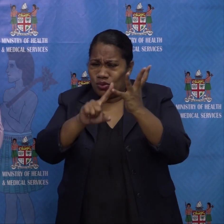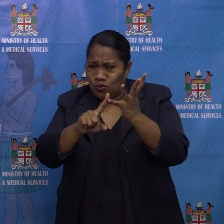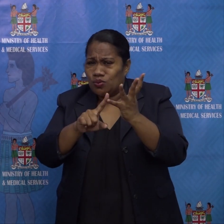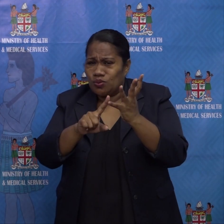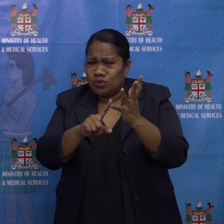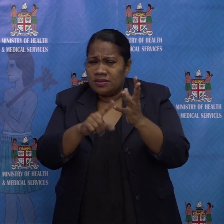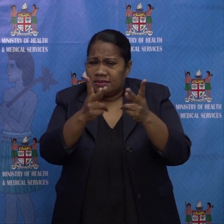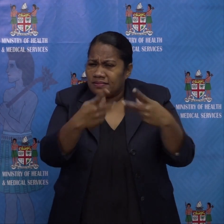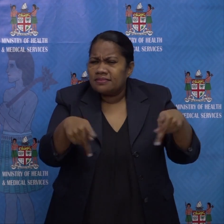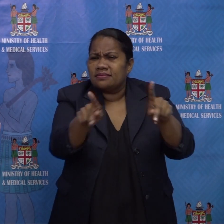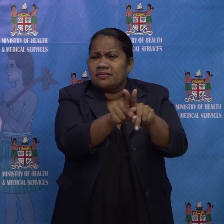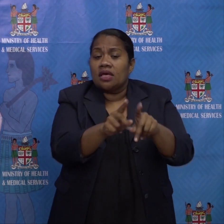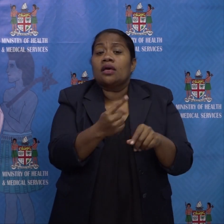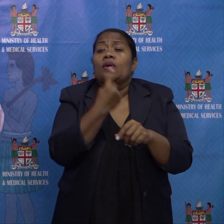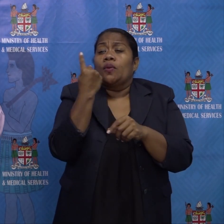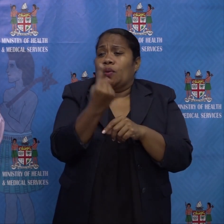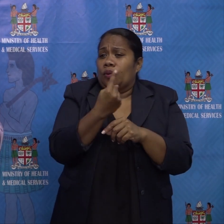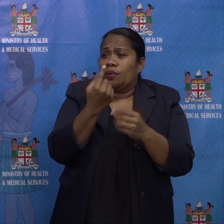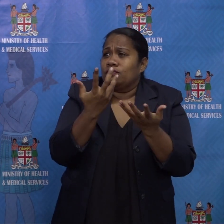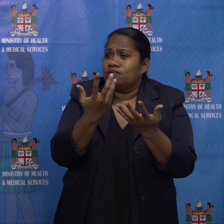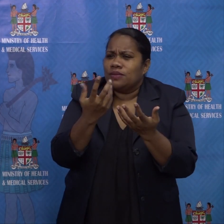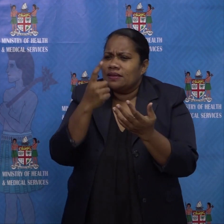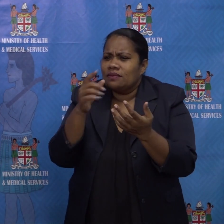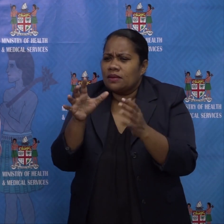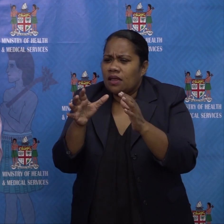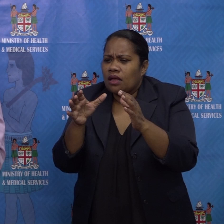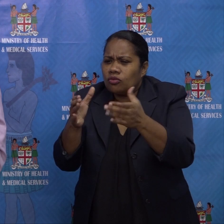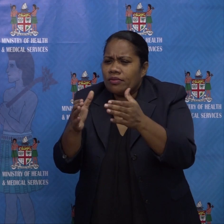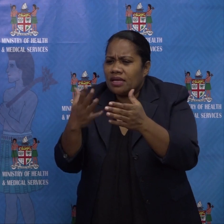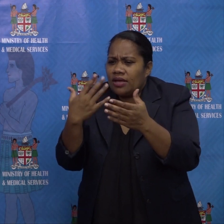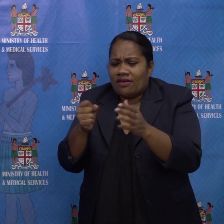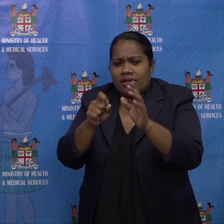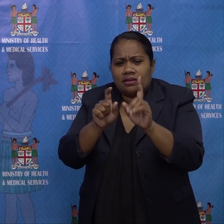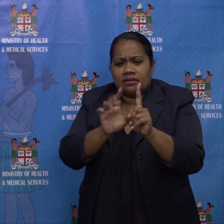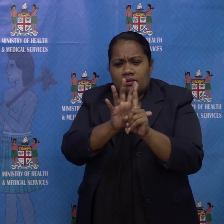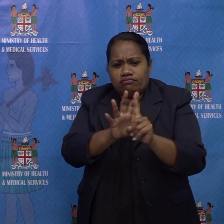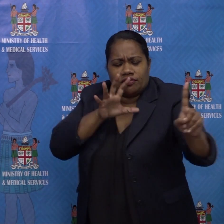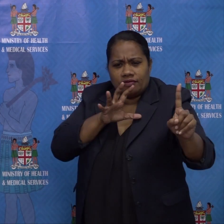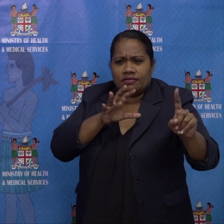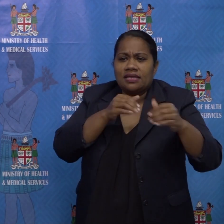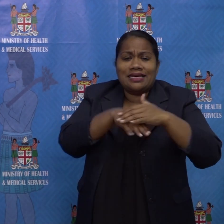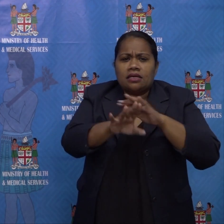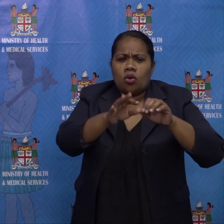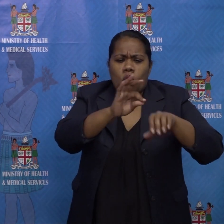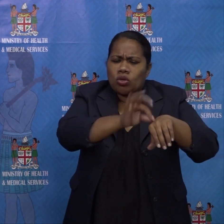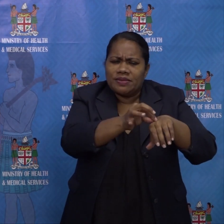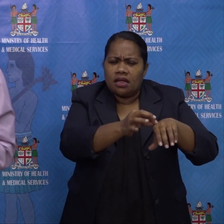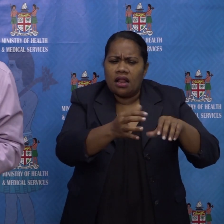centers, and those that would actually be part of the greater isolation in the hospital itself?